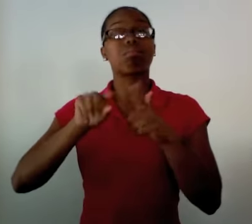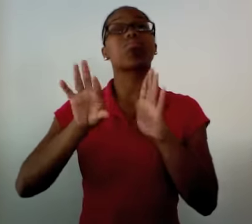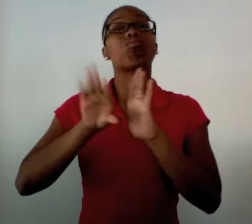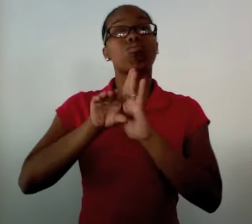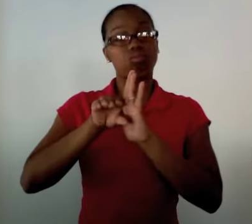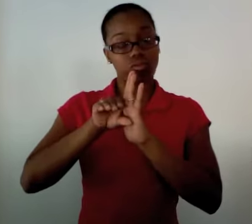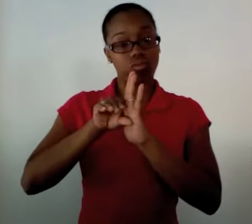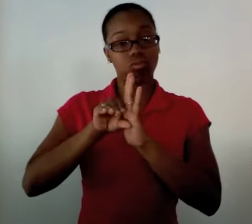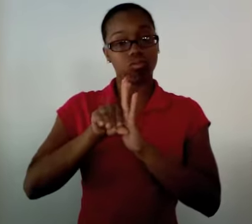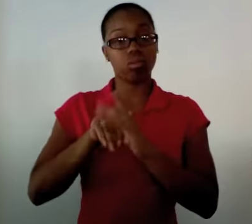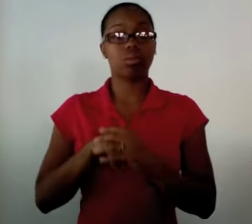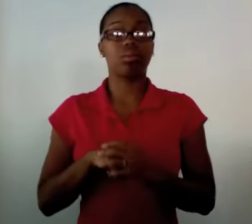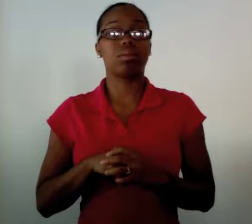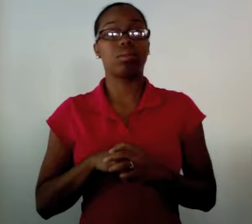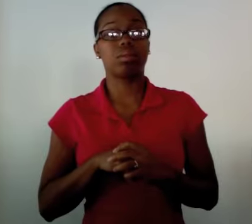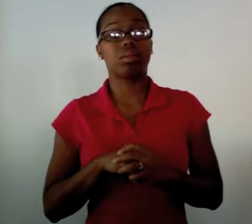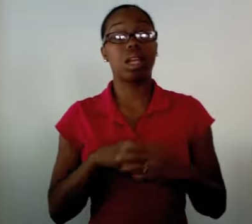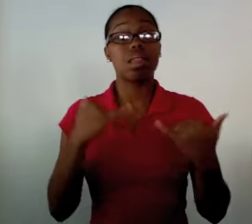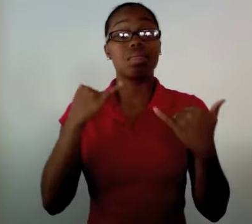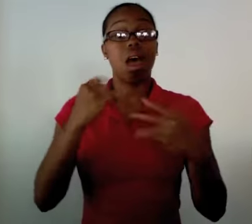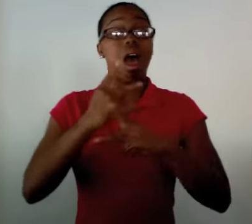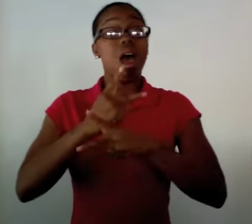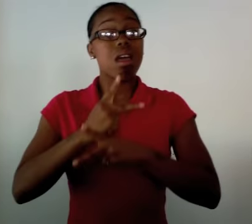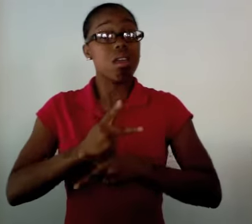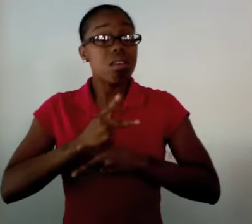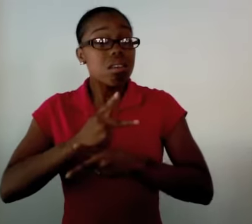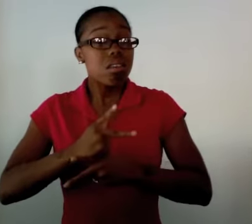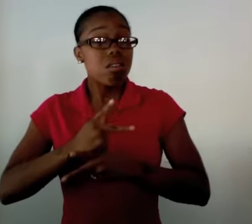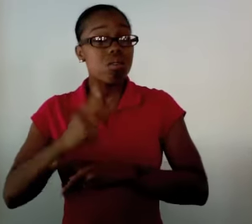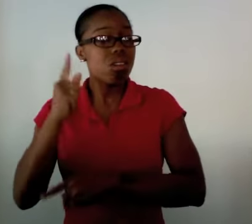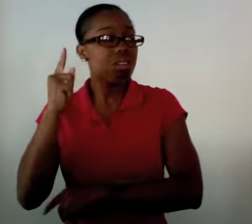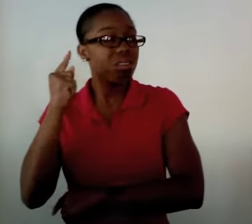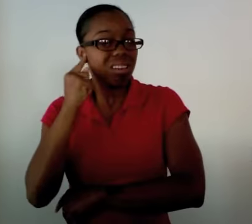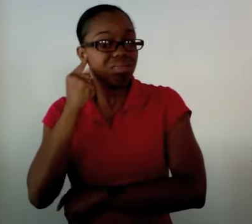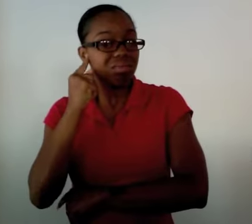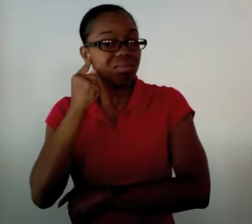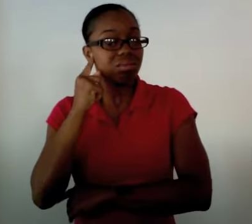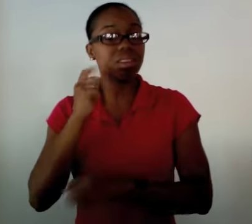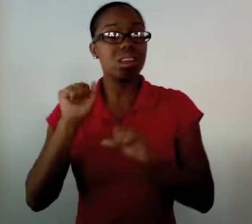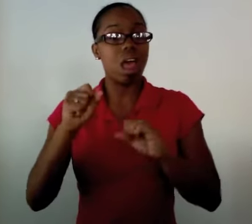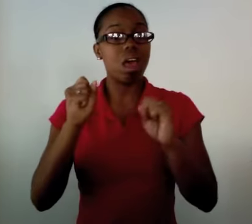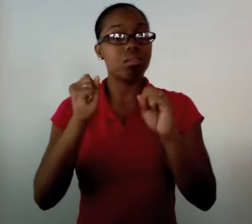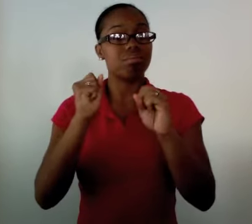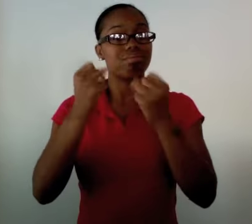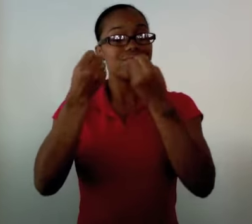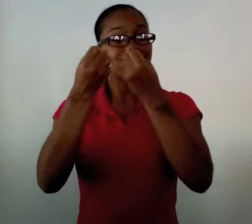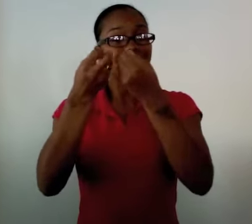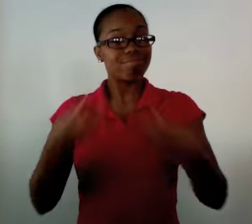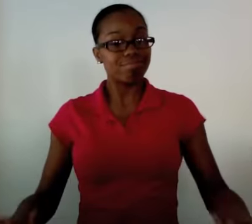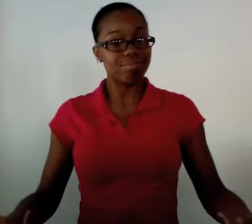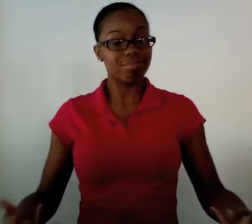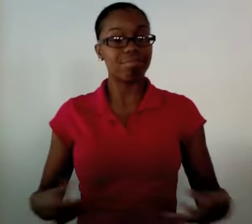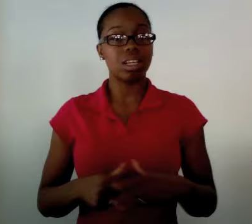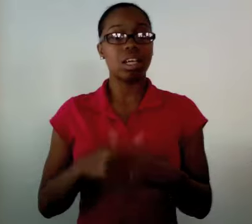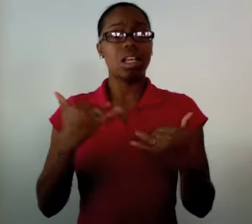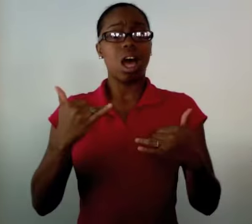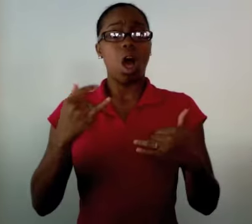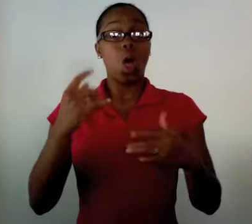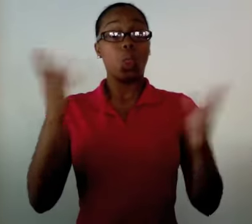on accurate and careful listening has simply disappeared. Secondly, the world is now so noisy. With this